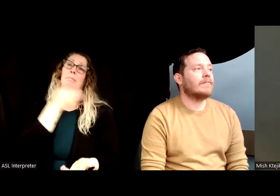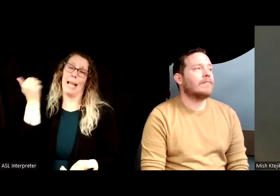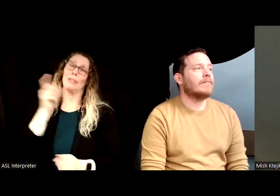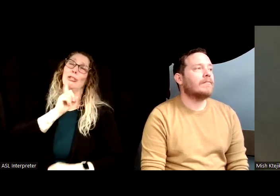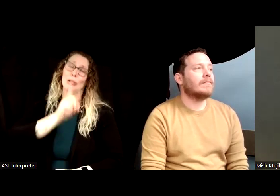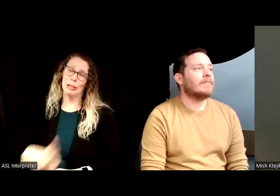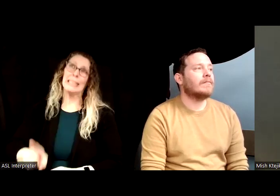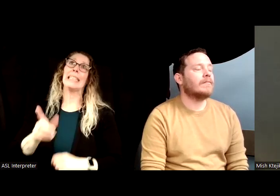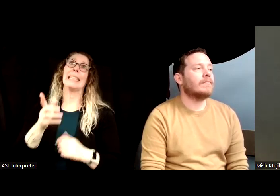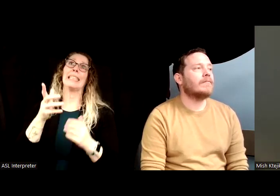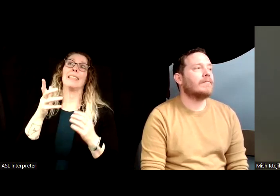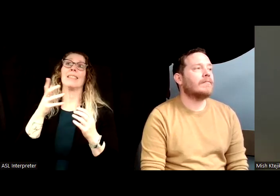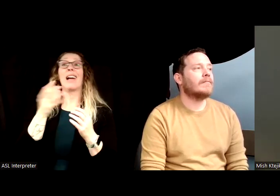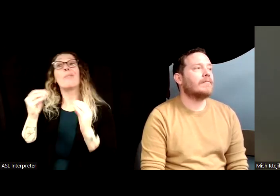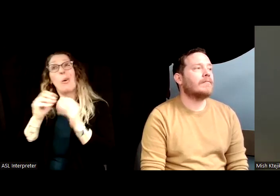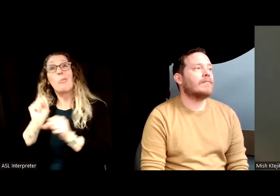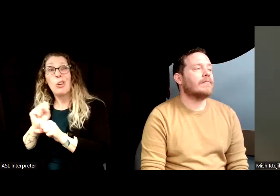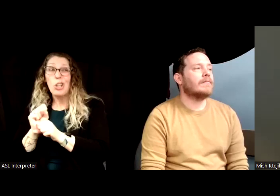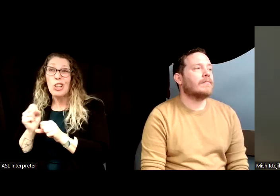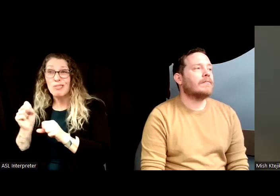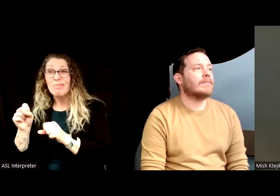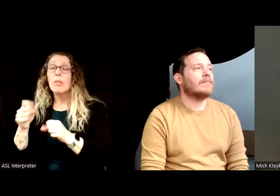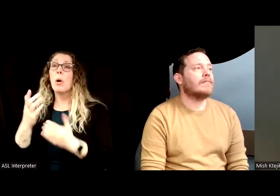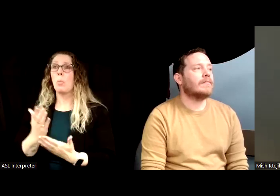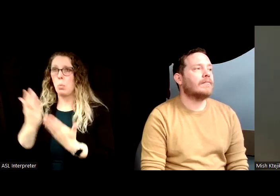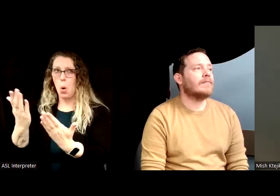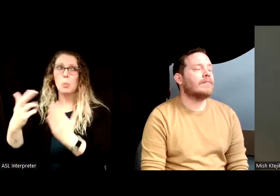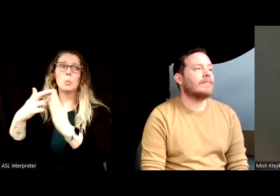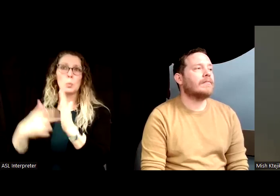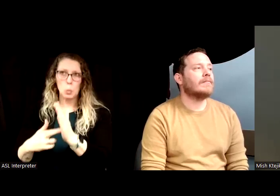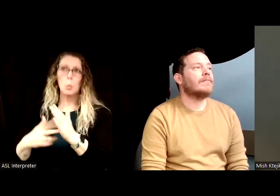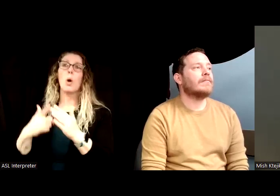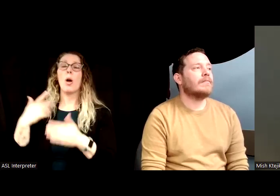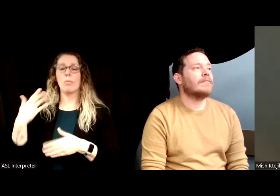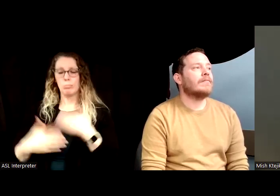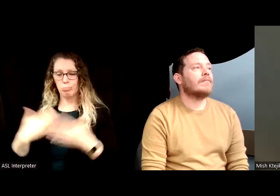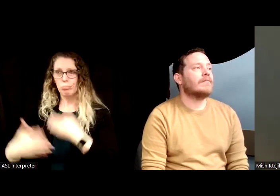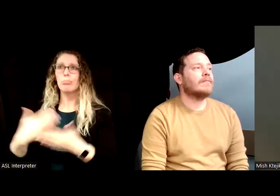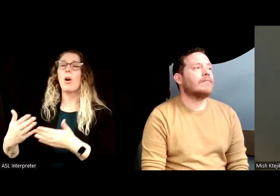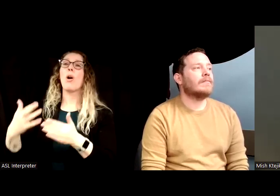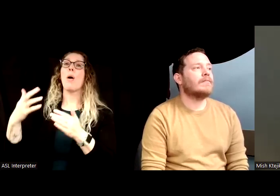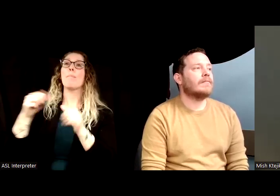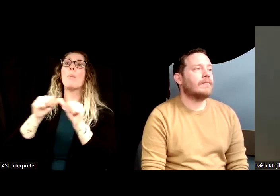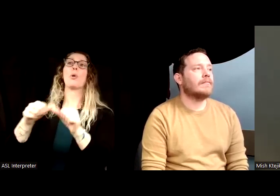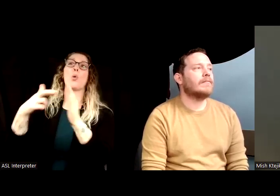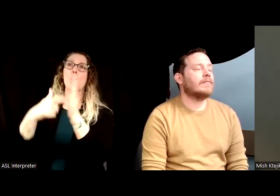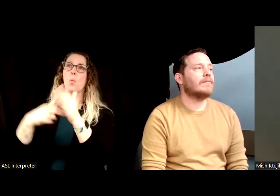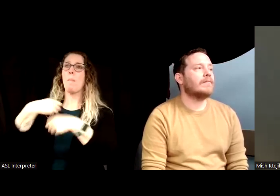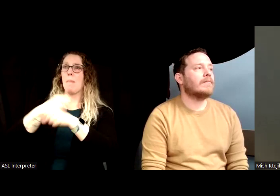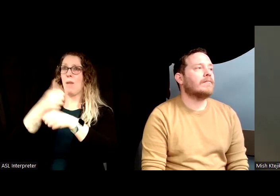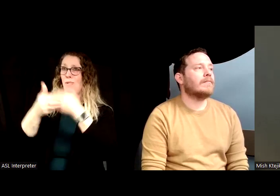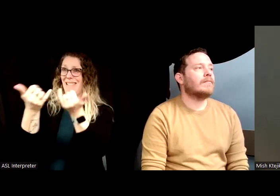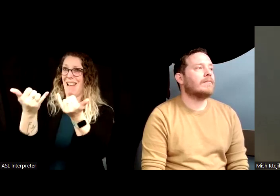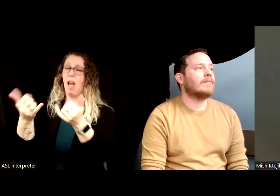really, and the more work way, is to do a proposed rule and go through the permanent rulemaking process now. And then you get